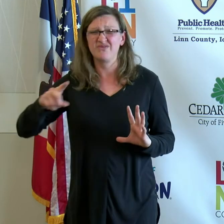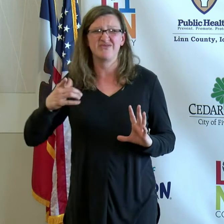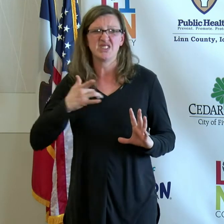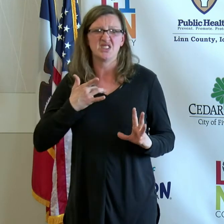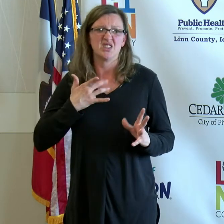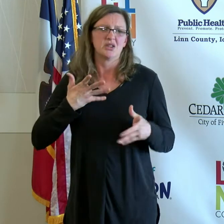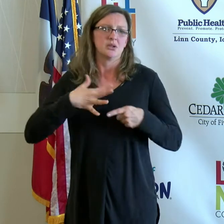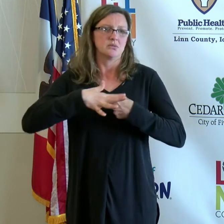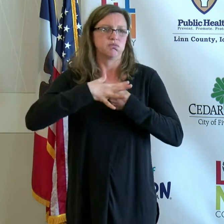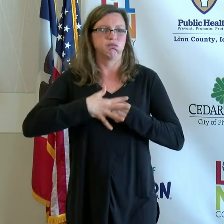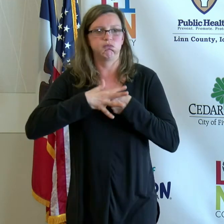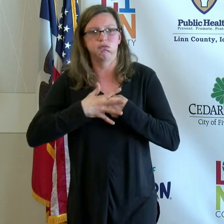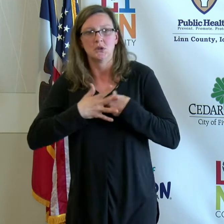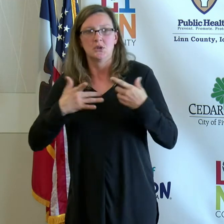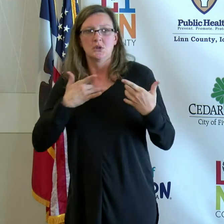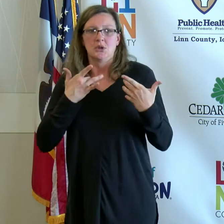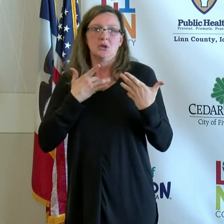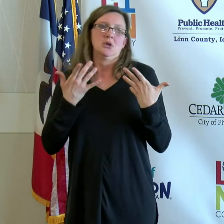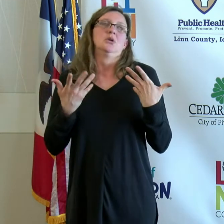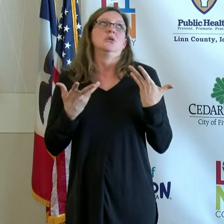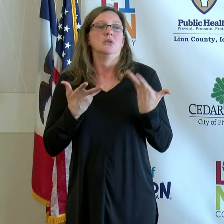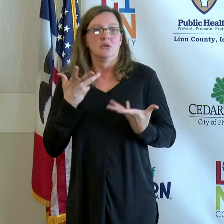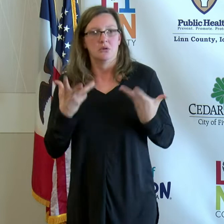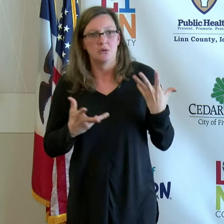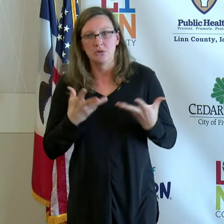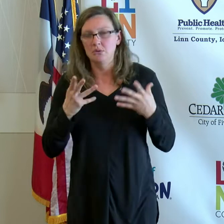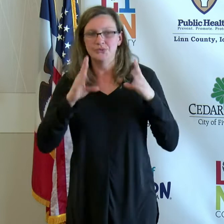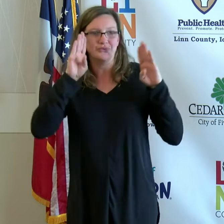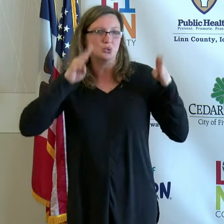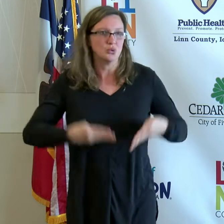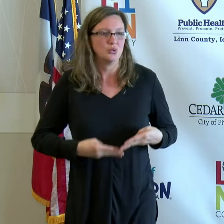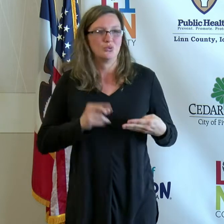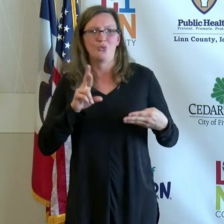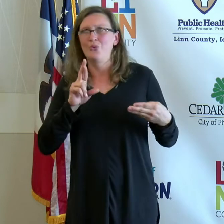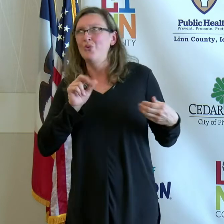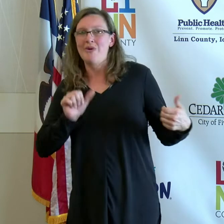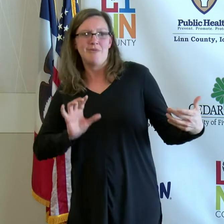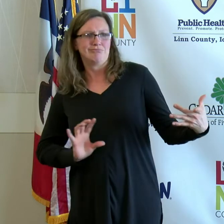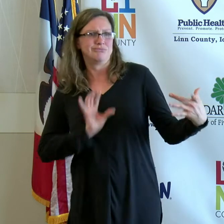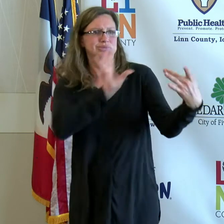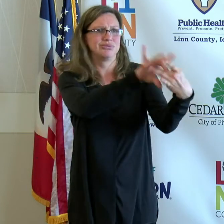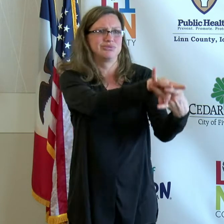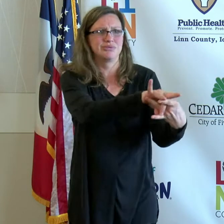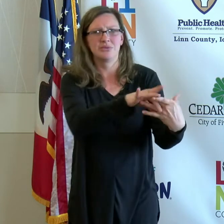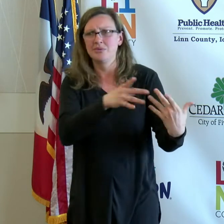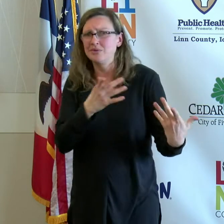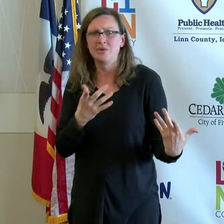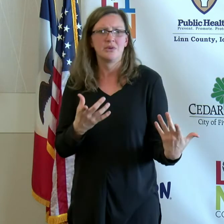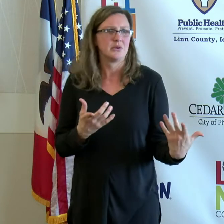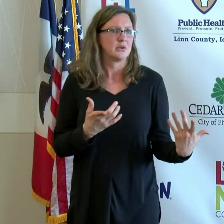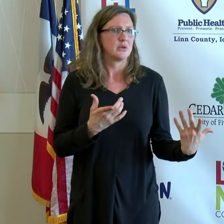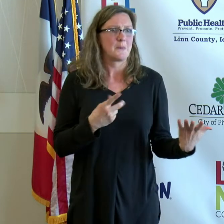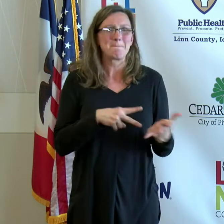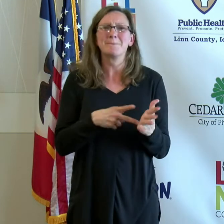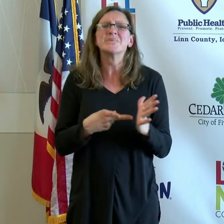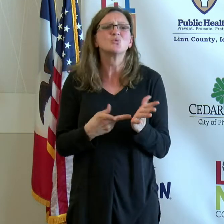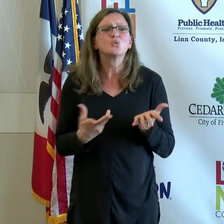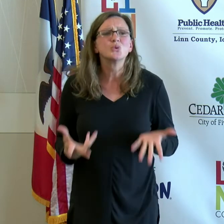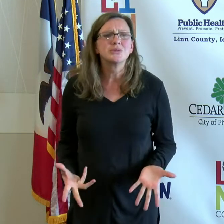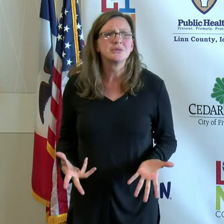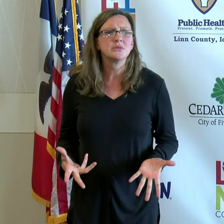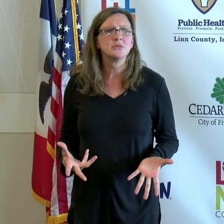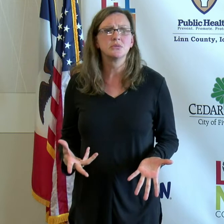reach out to support or may be unwilling to do so. So it is the responsibility of all of us to look out for those that we may have been concerned about